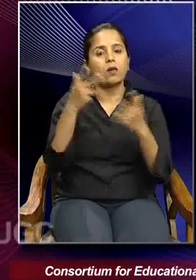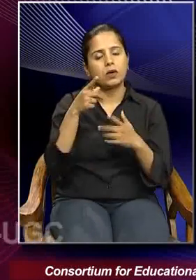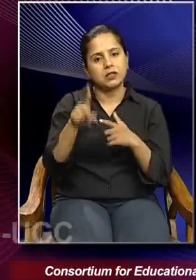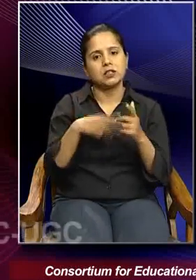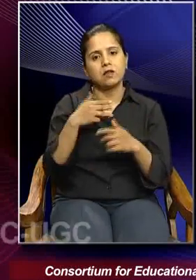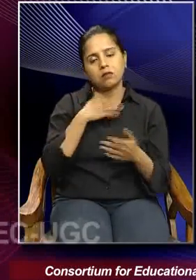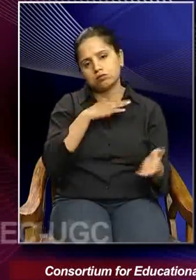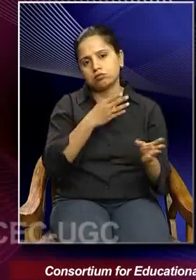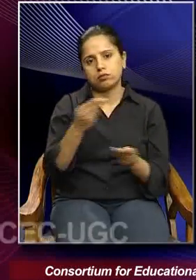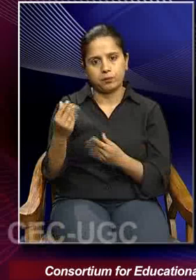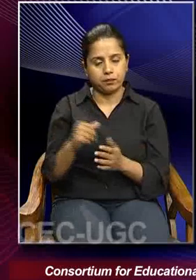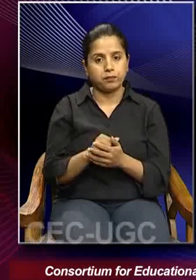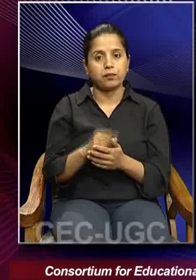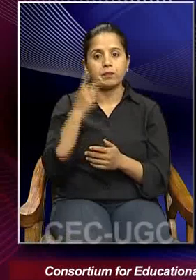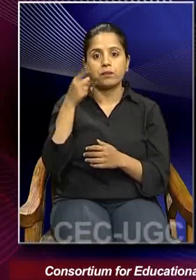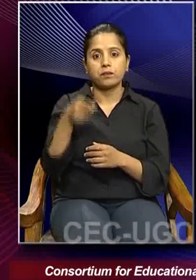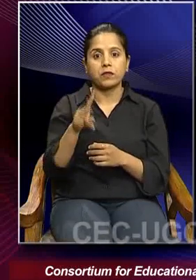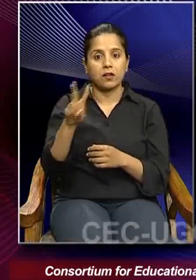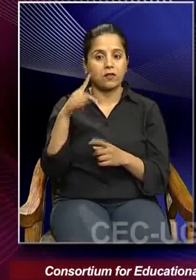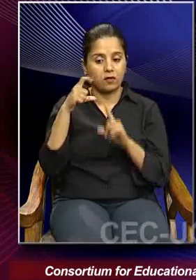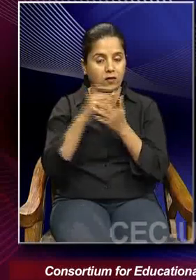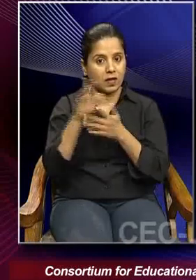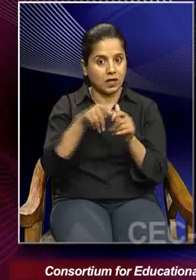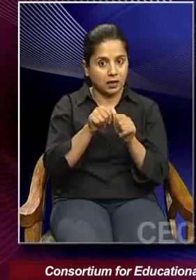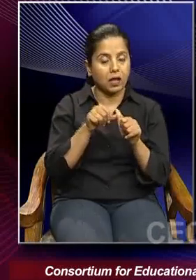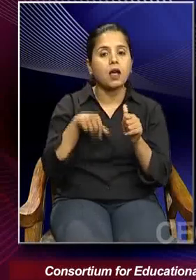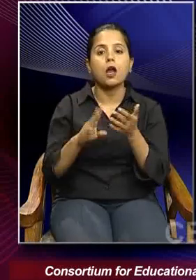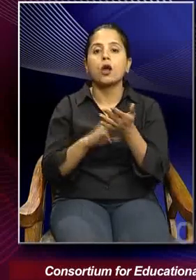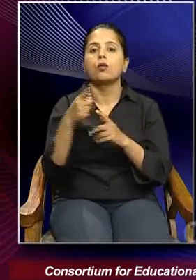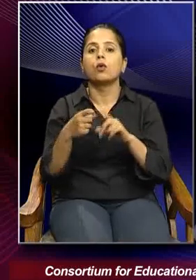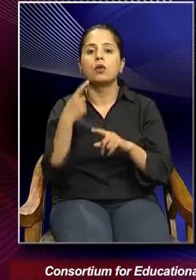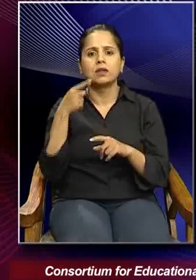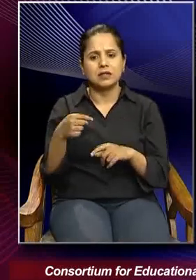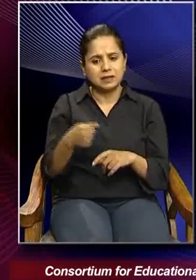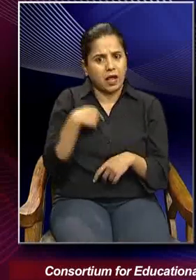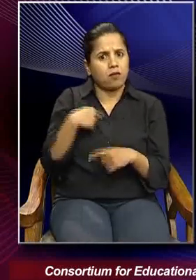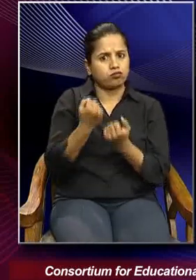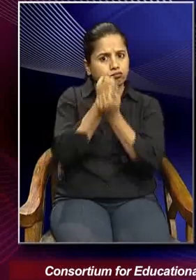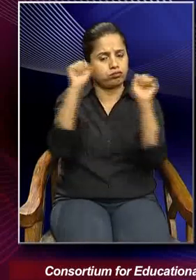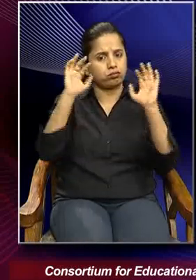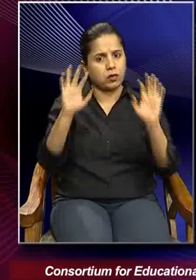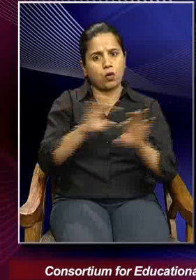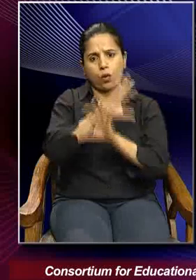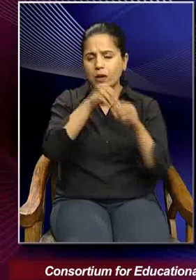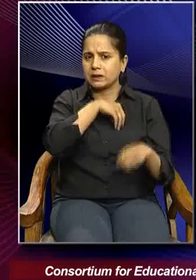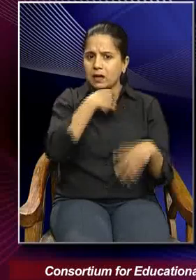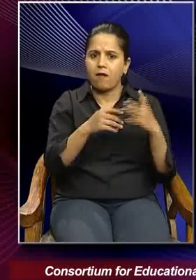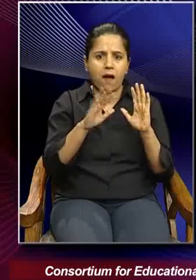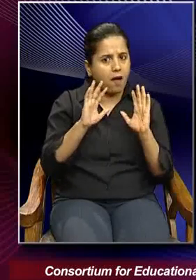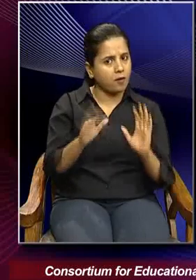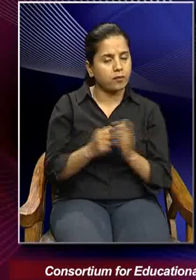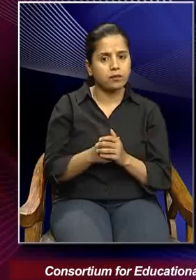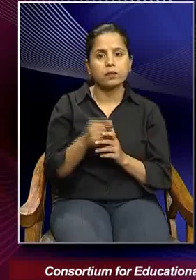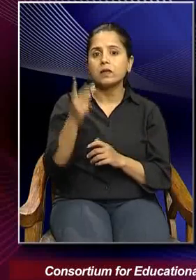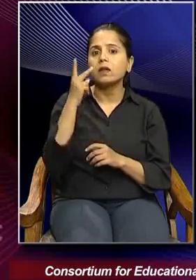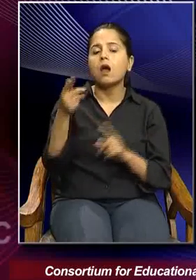Mukti. In the case of Vidhe Mukti, the self attains complete liberation from all sorts of suffering. This